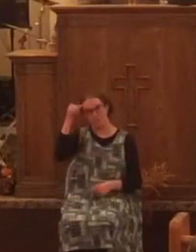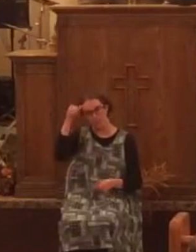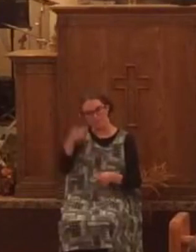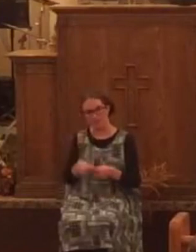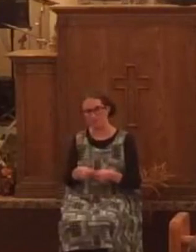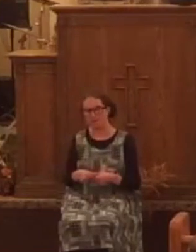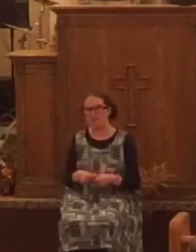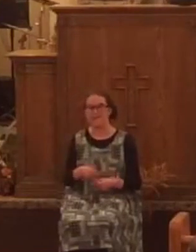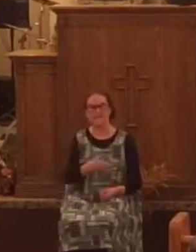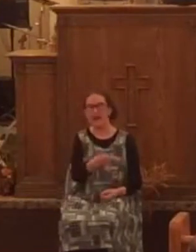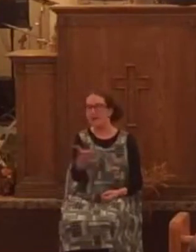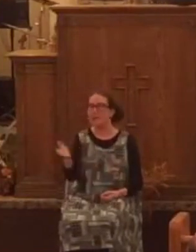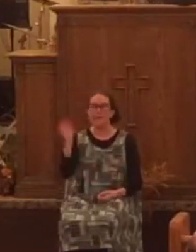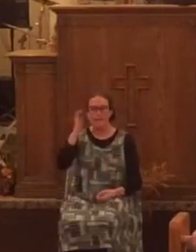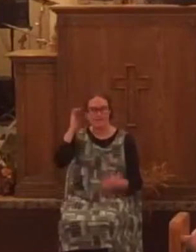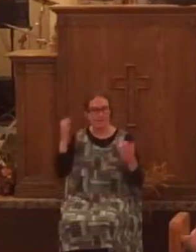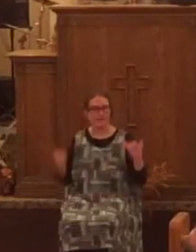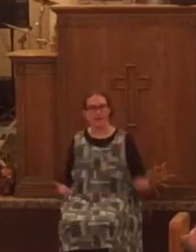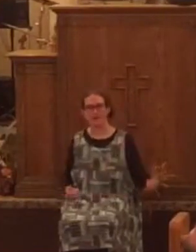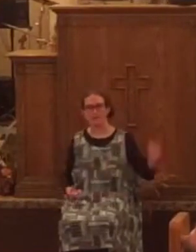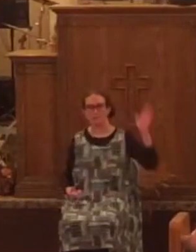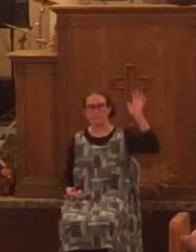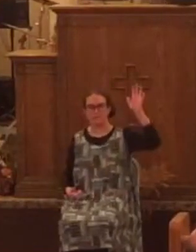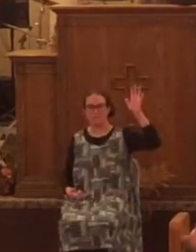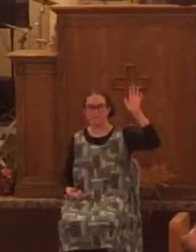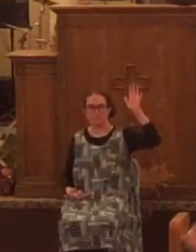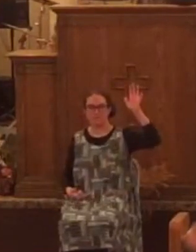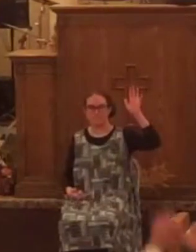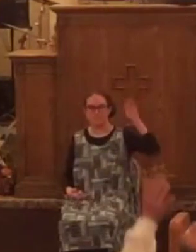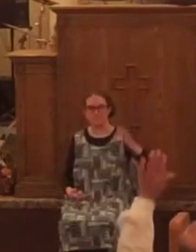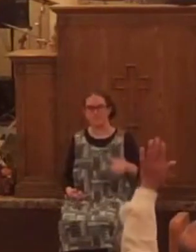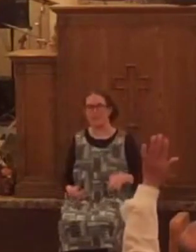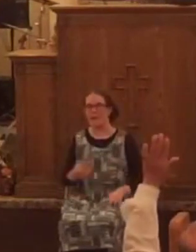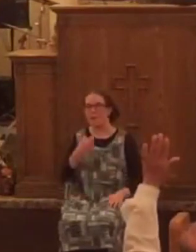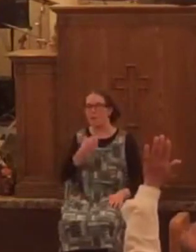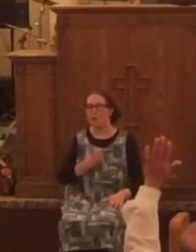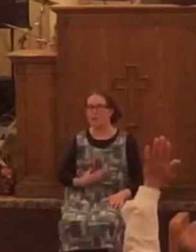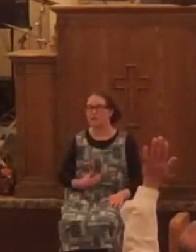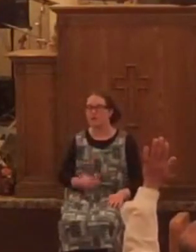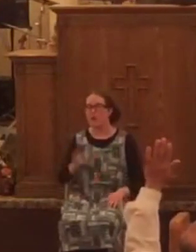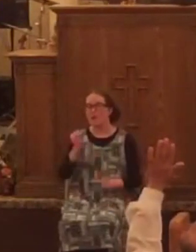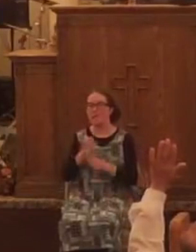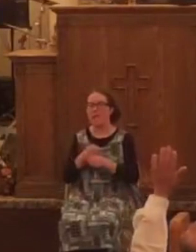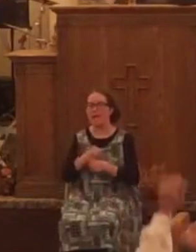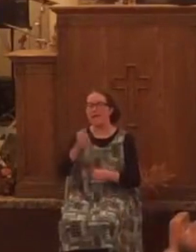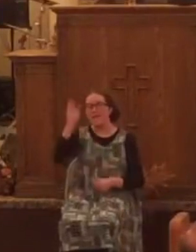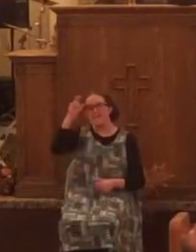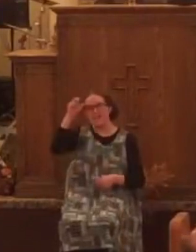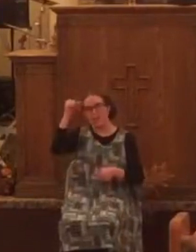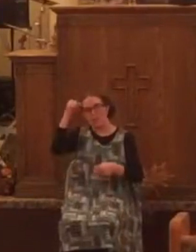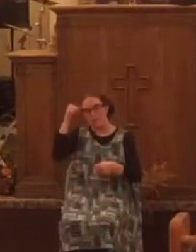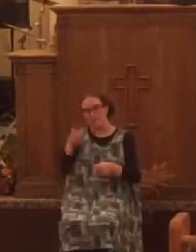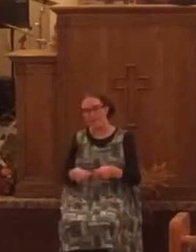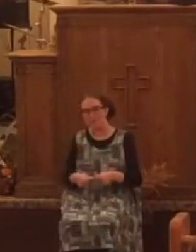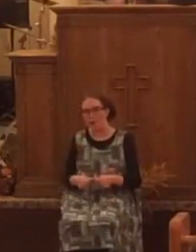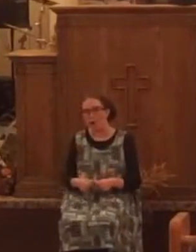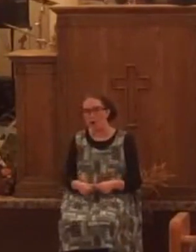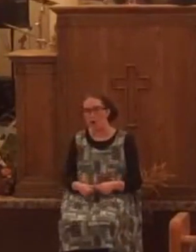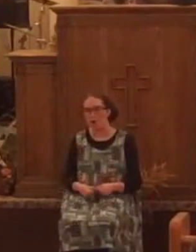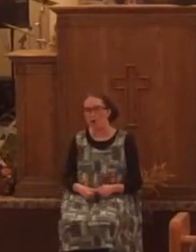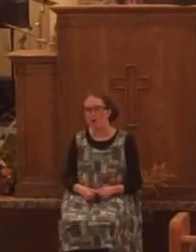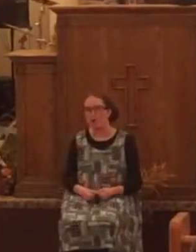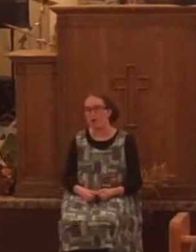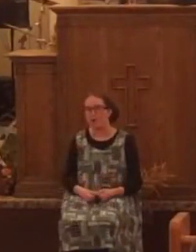Yeah. Is anybody listening right now? Amen. I wish to remind, amen, the